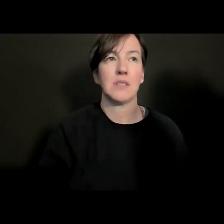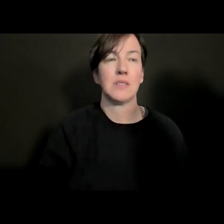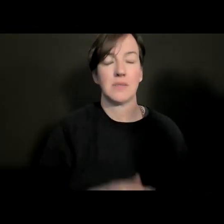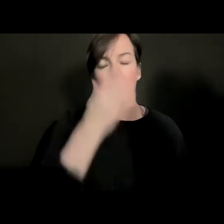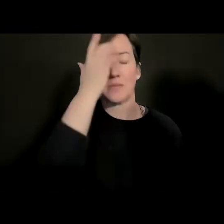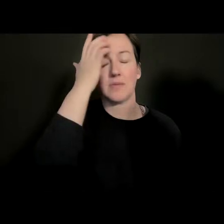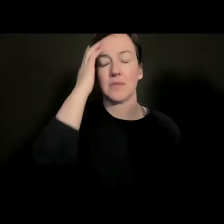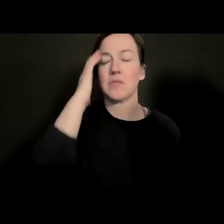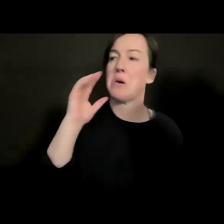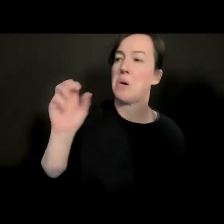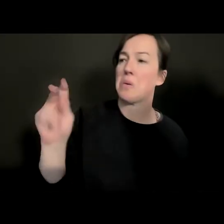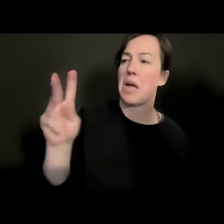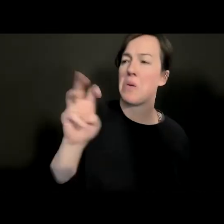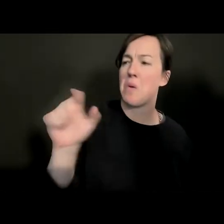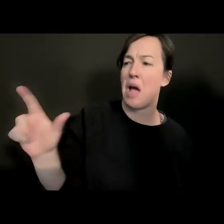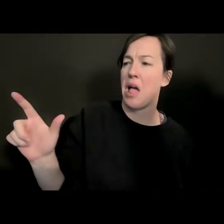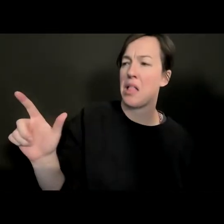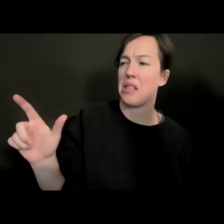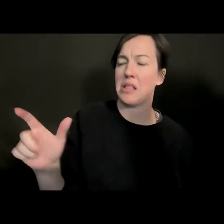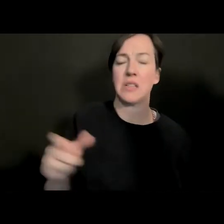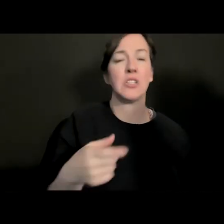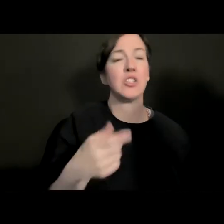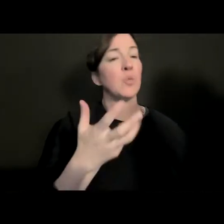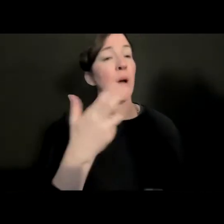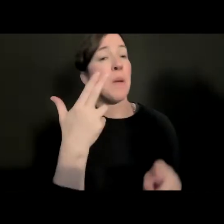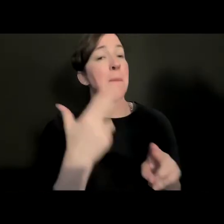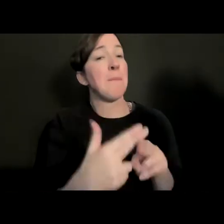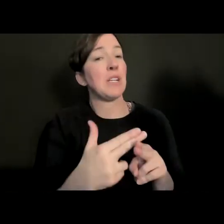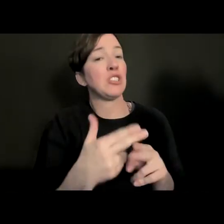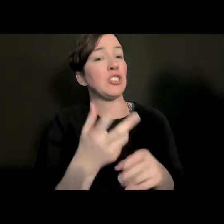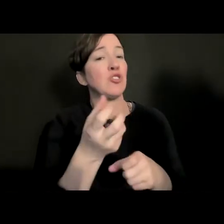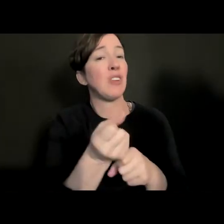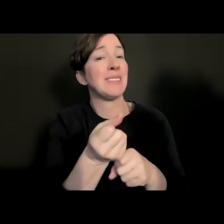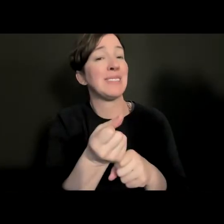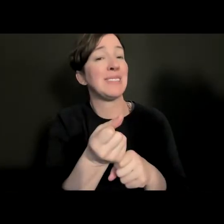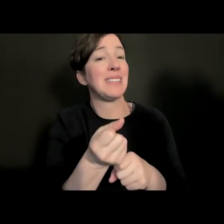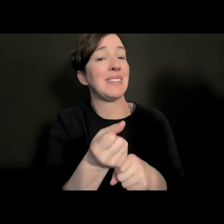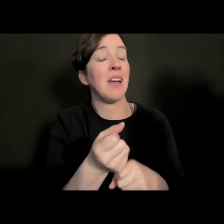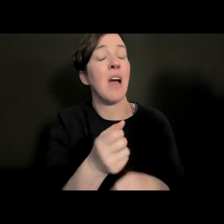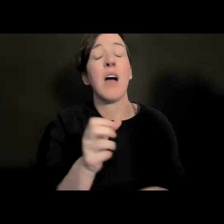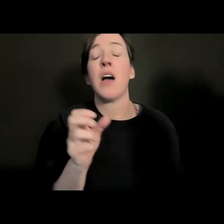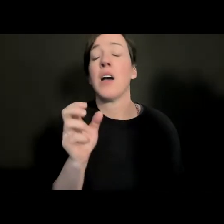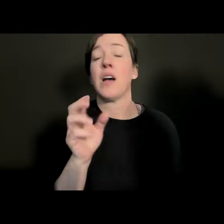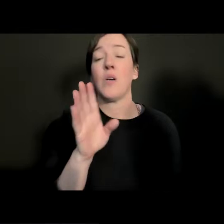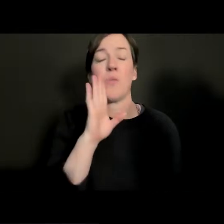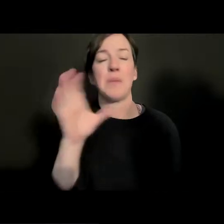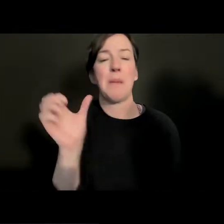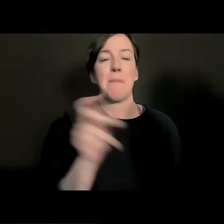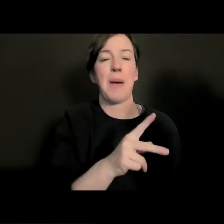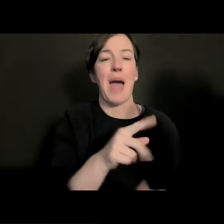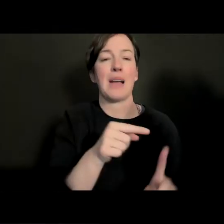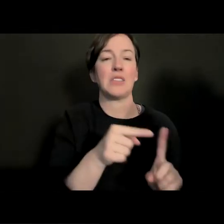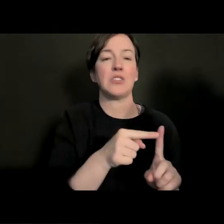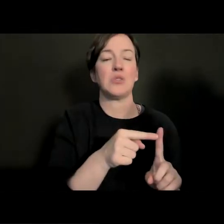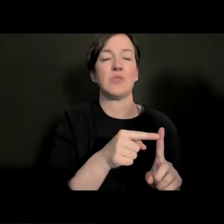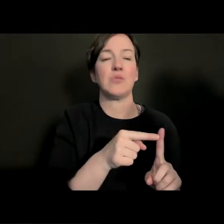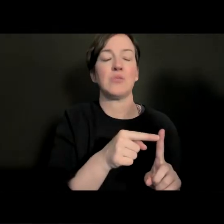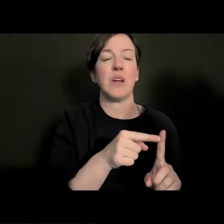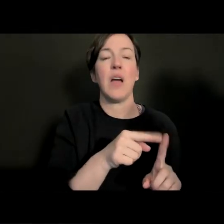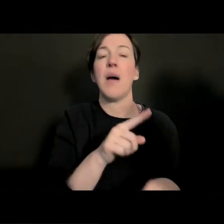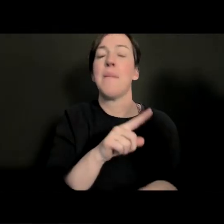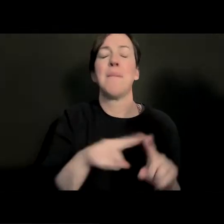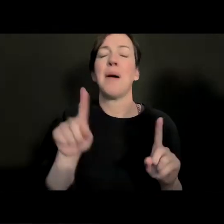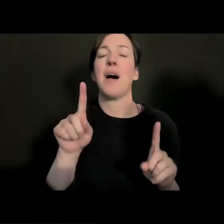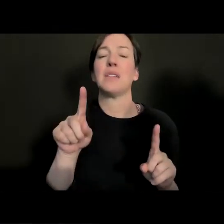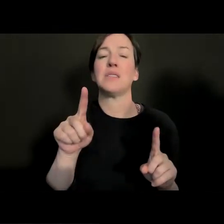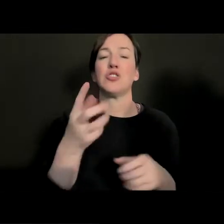Okay, well, Do you want to mention, trustee, through the chair, is it okay if I? yes, please. We'll get back to our parliamentarian asked to speak.